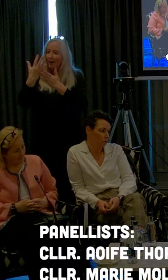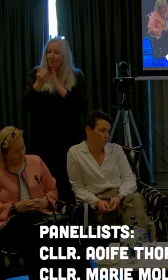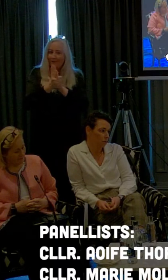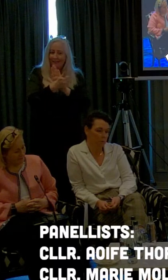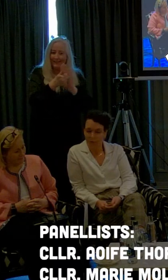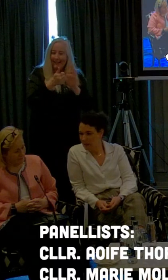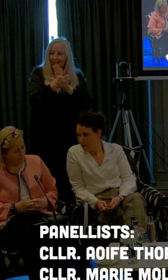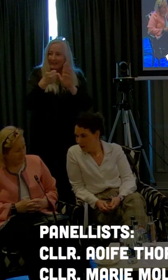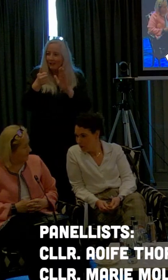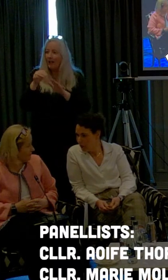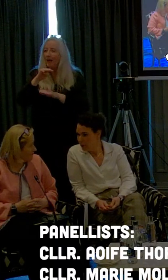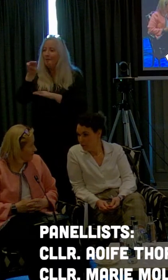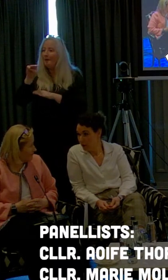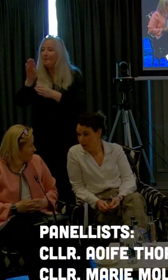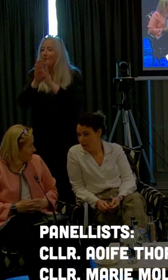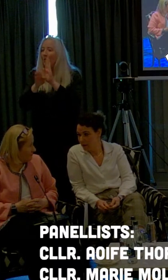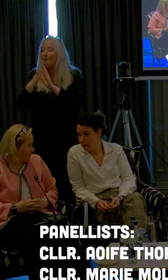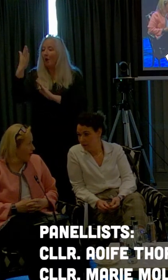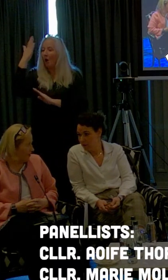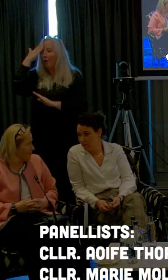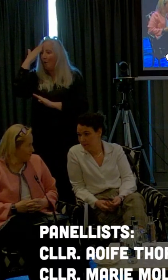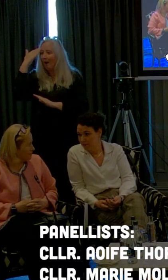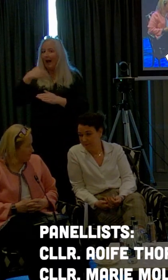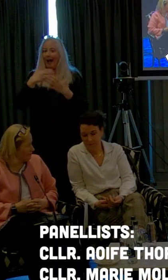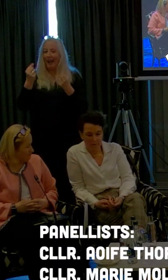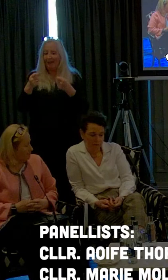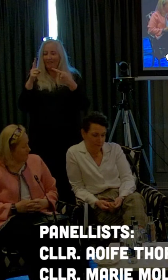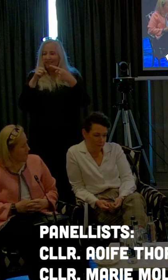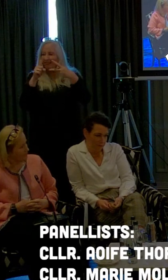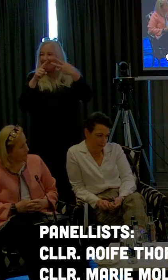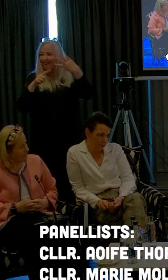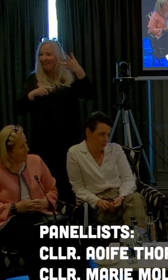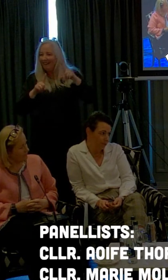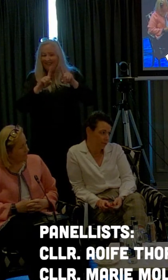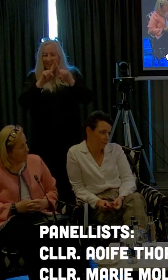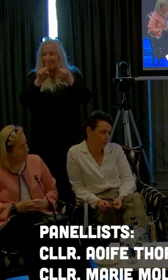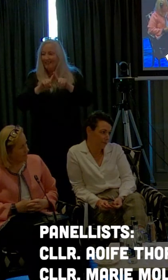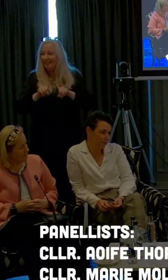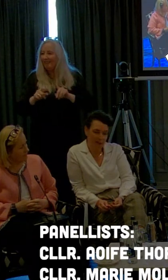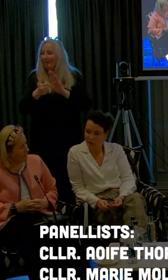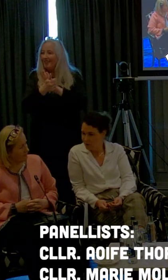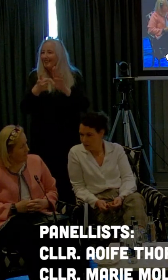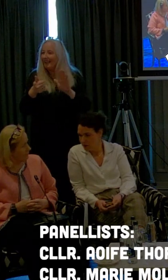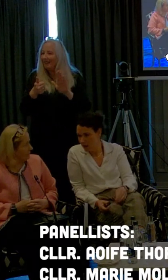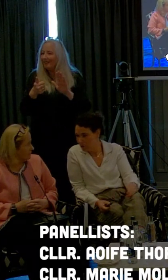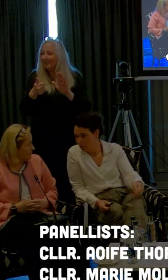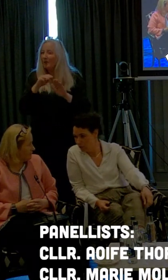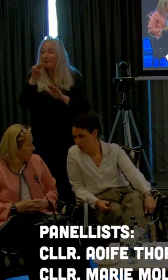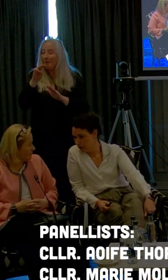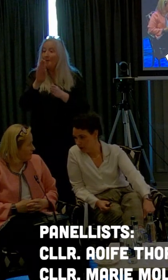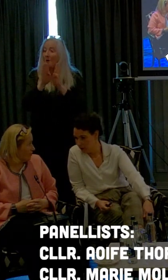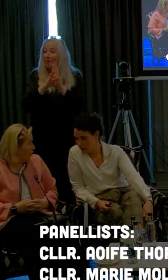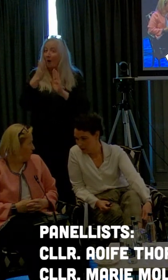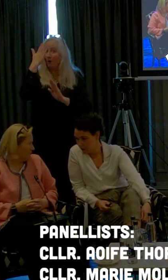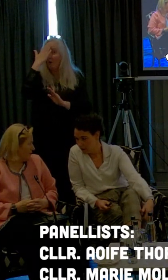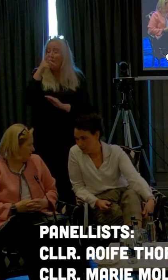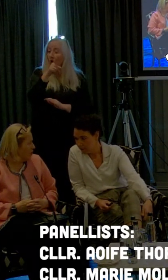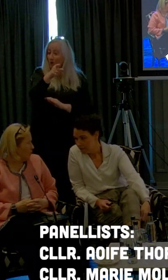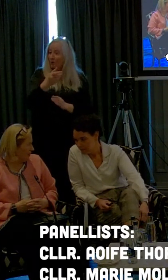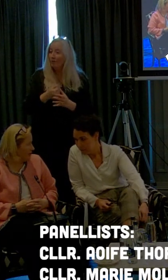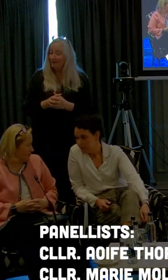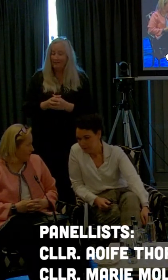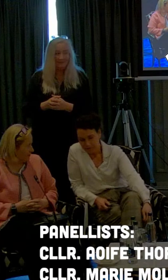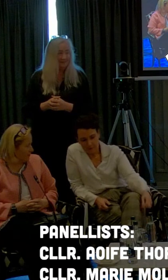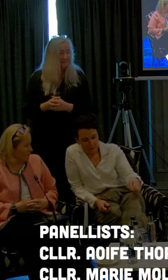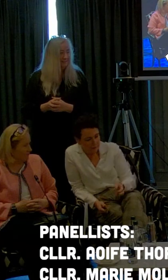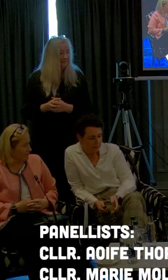people knew I had those skills because they were coming into the office. And like the TD, like you know, is not there 3 or 4 days a